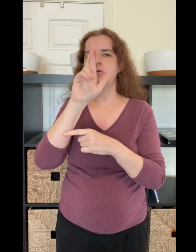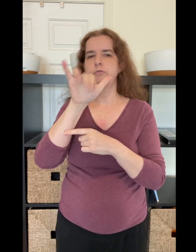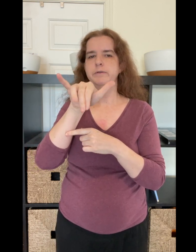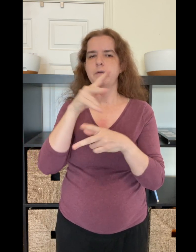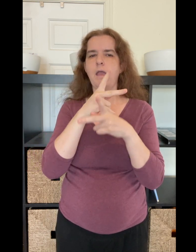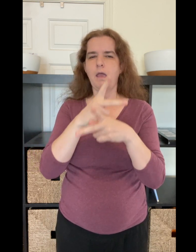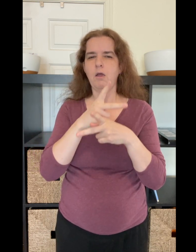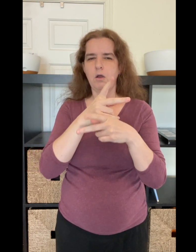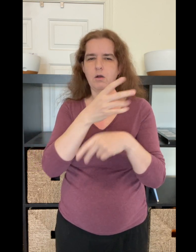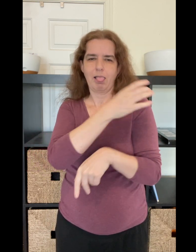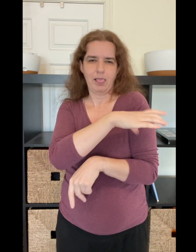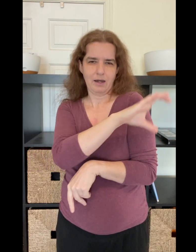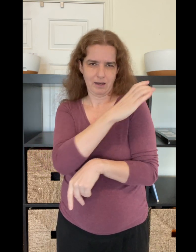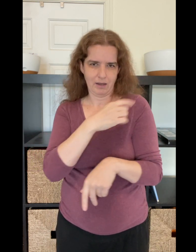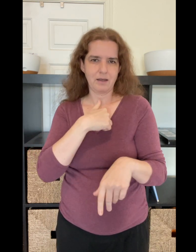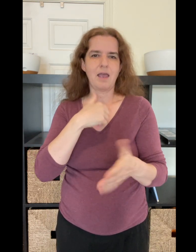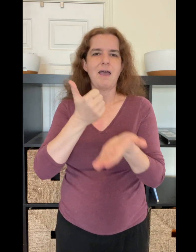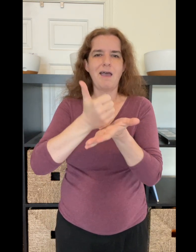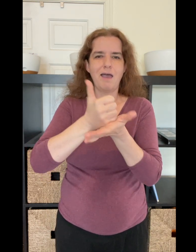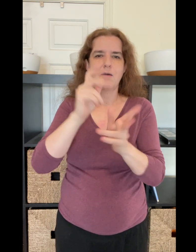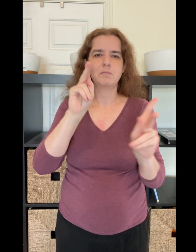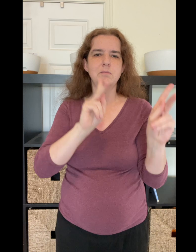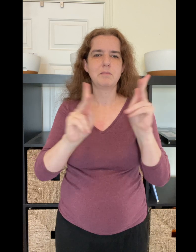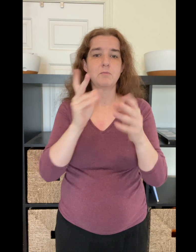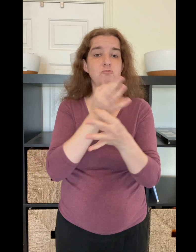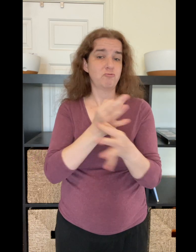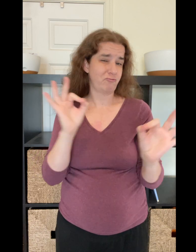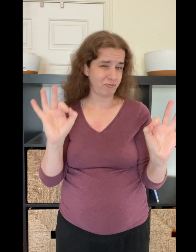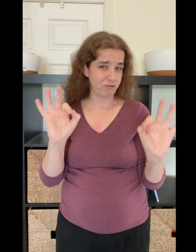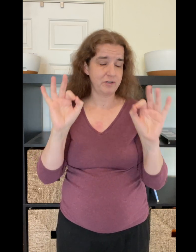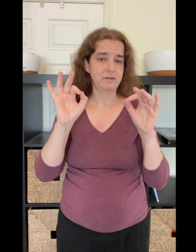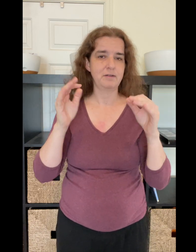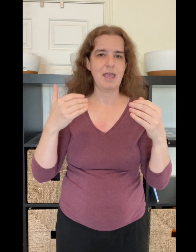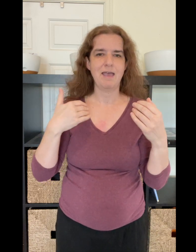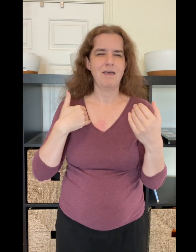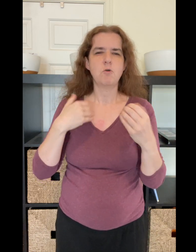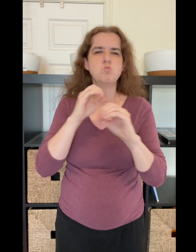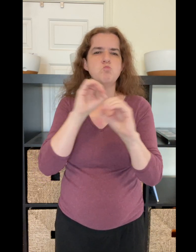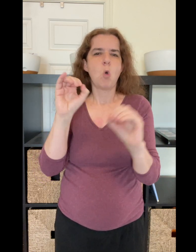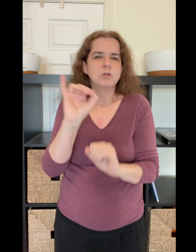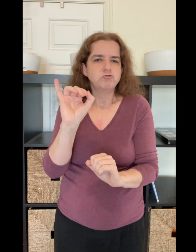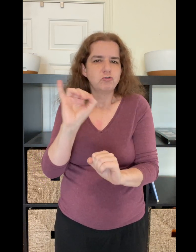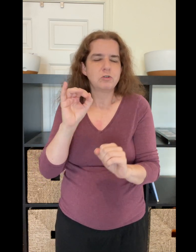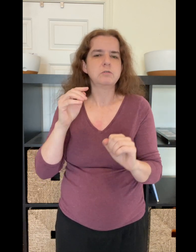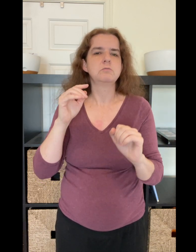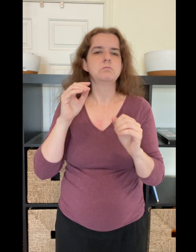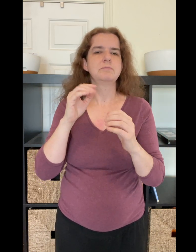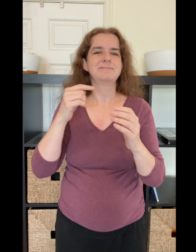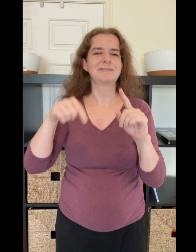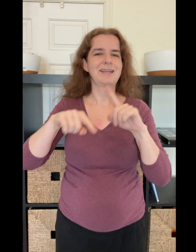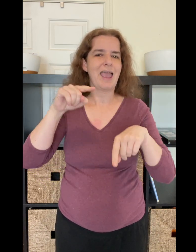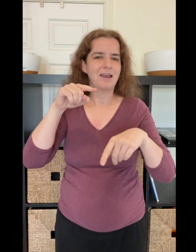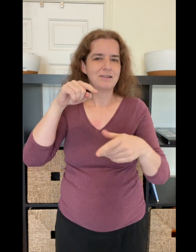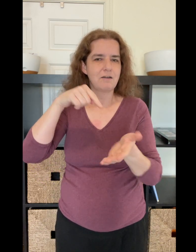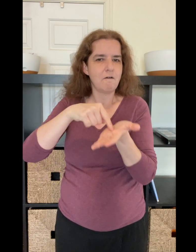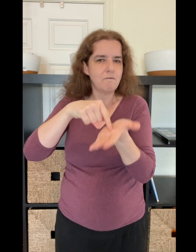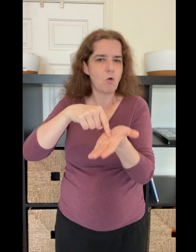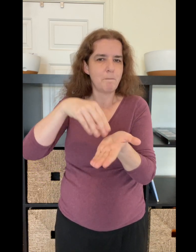It's called Primary Care Clinic, and I help people for free. People who have no insurance, people who